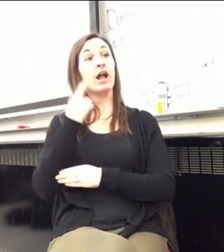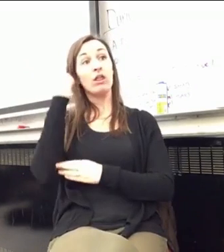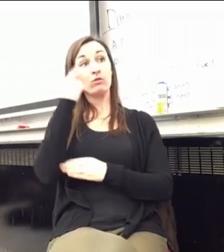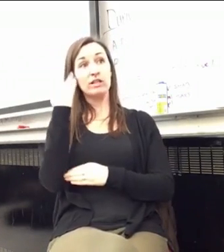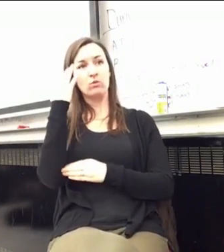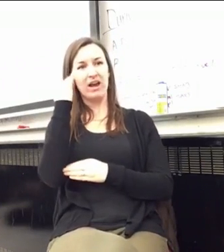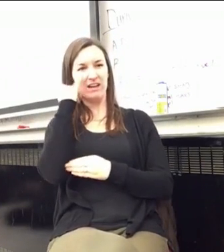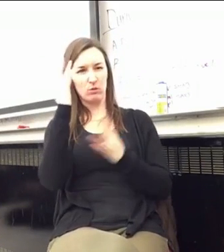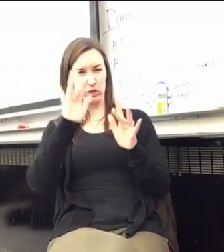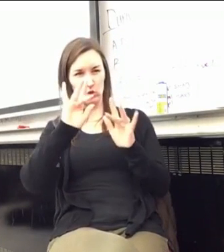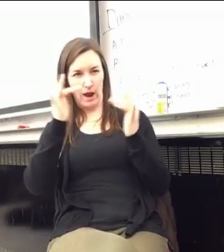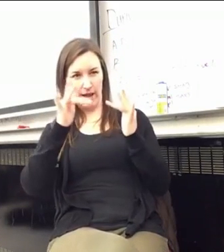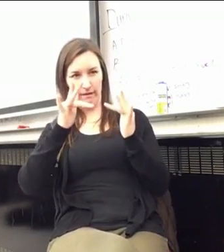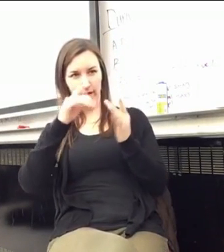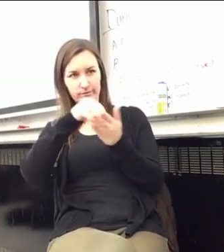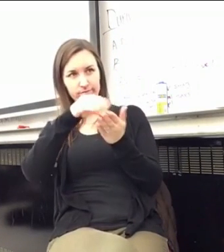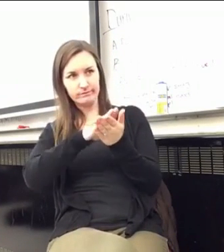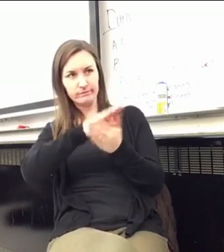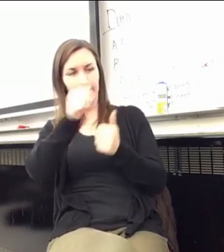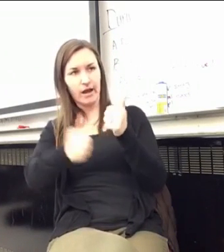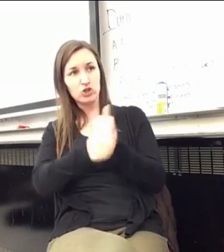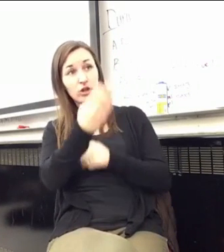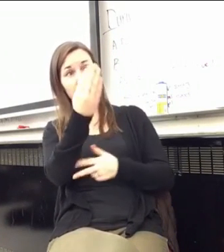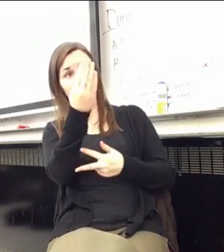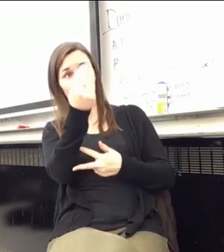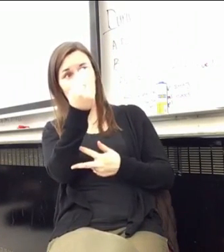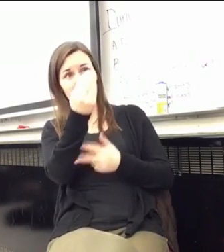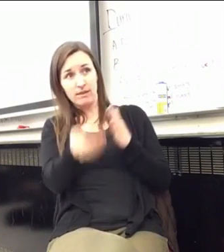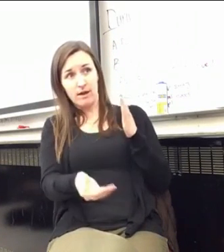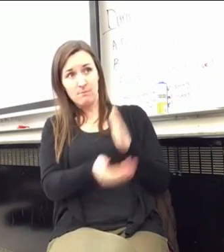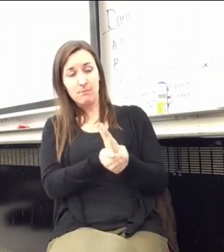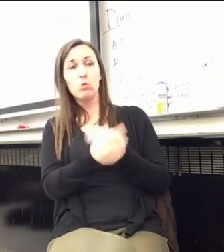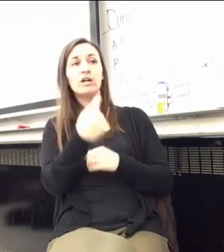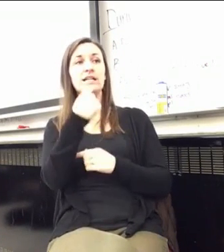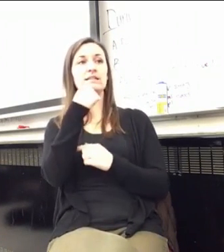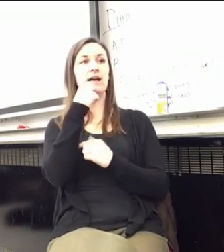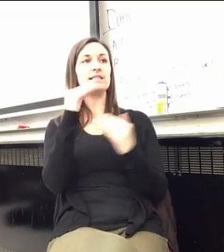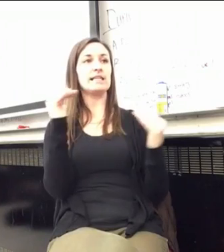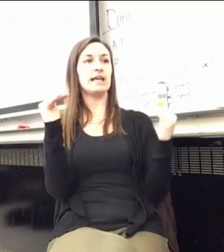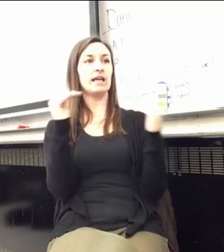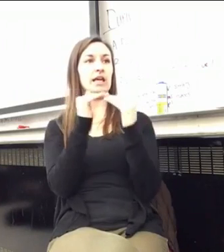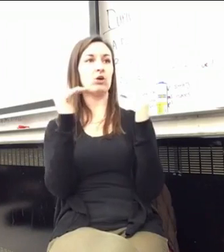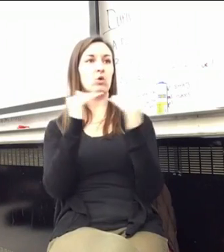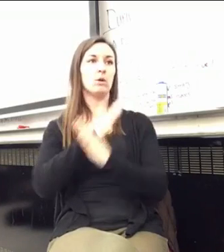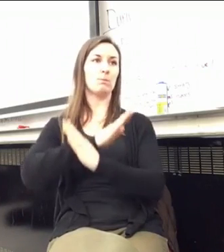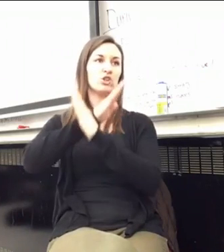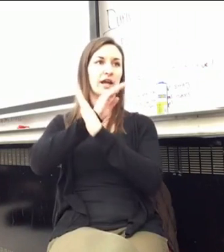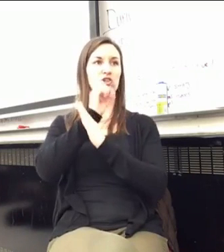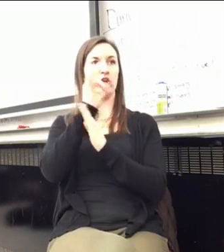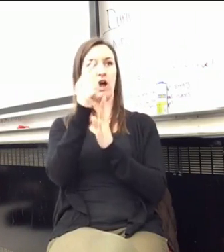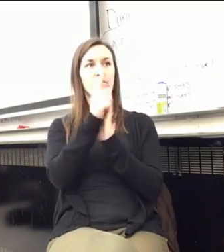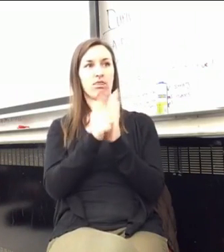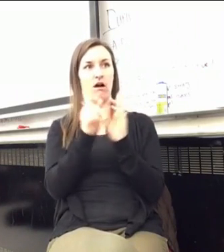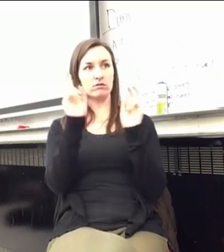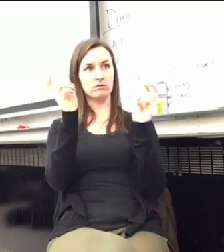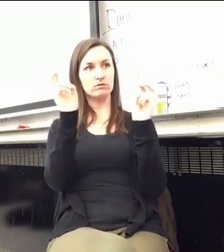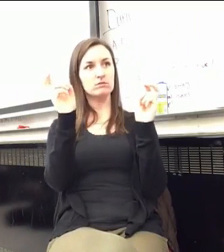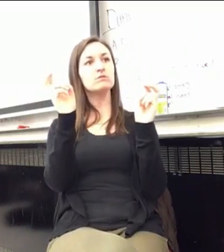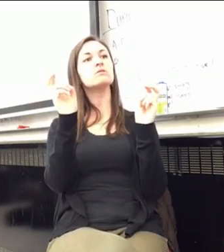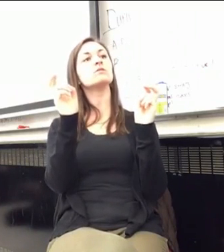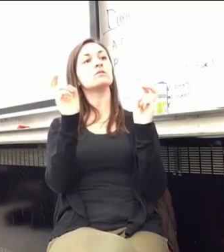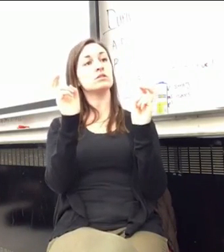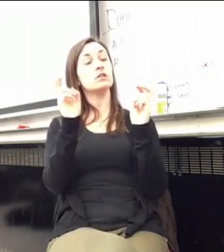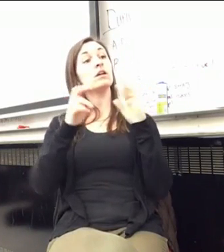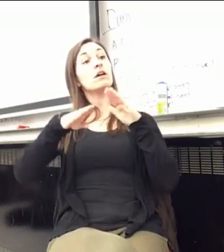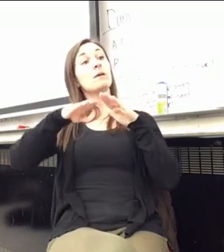highlight under the 14th Amendment, where it says equal protection of the laws. So basically